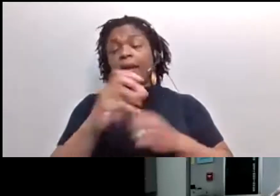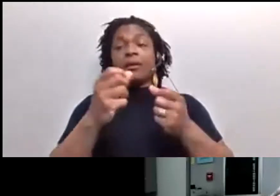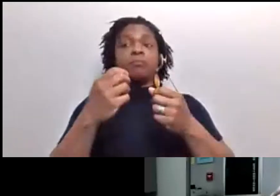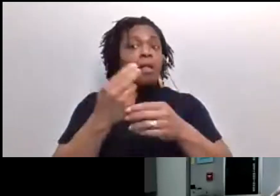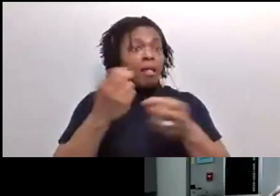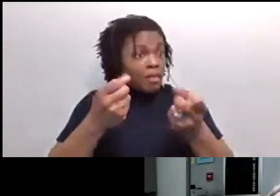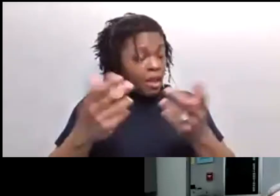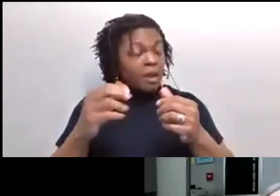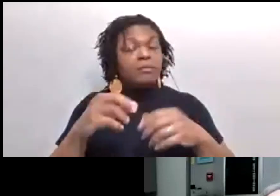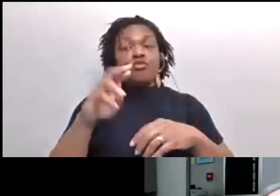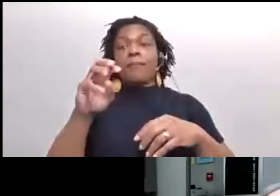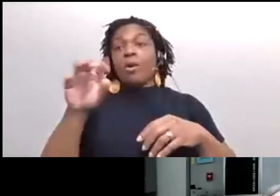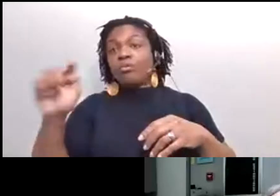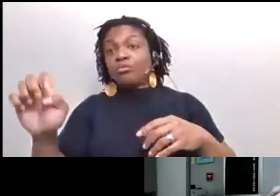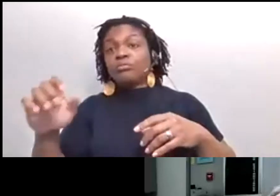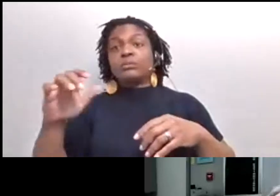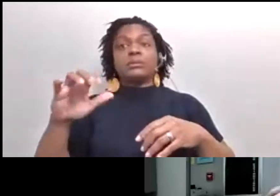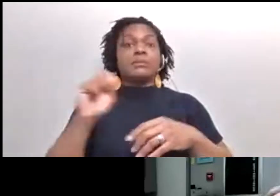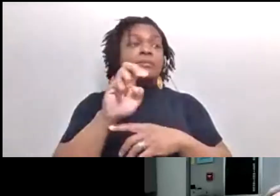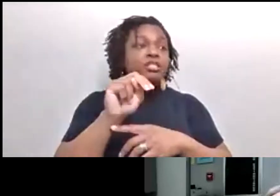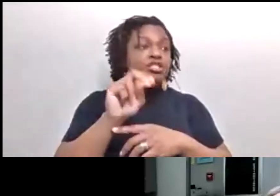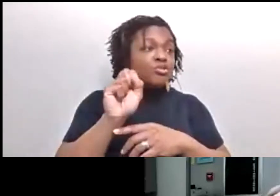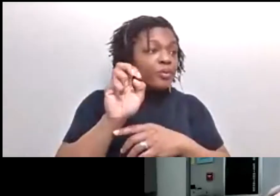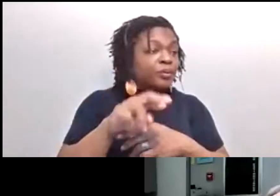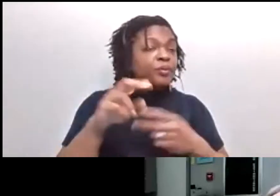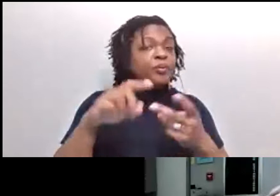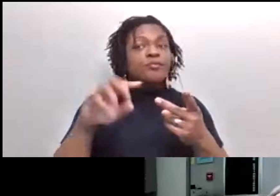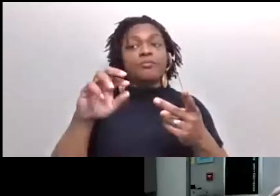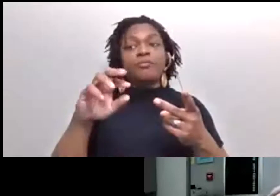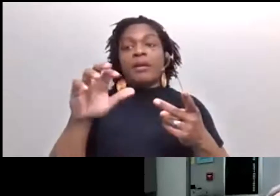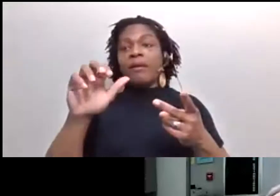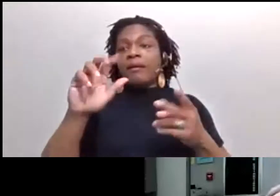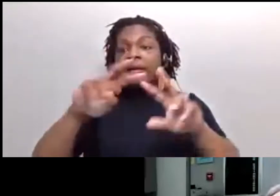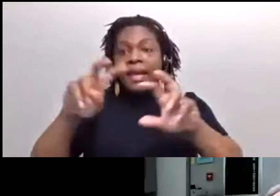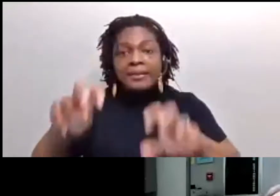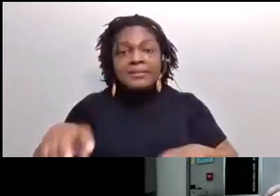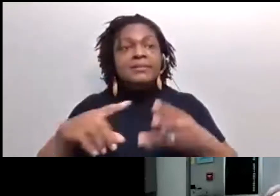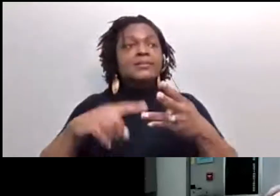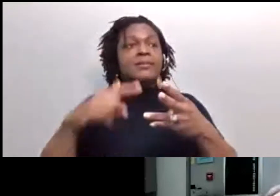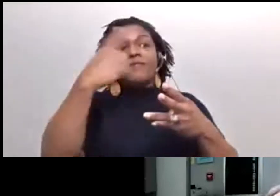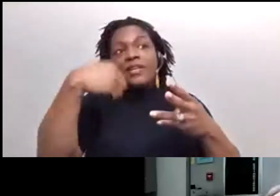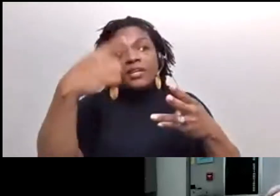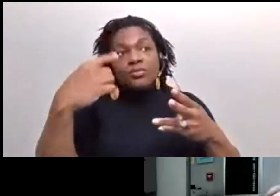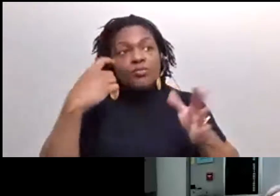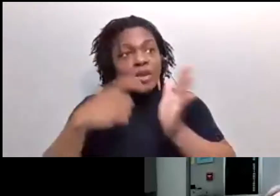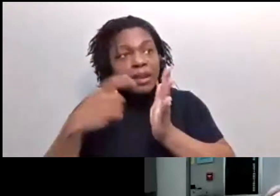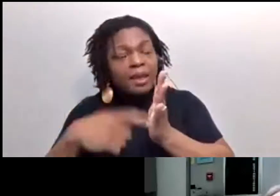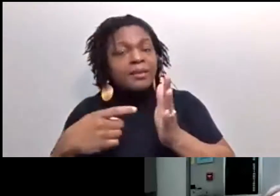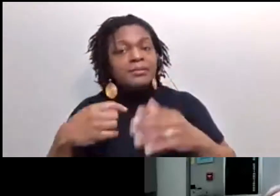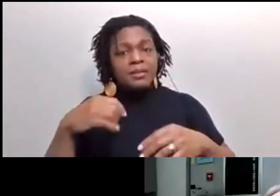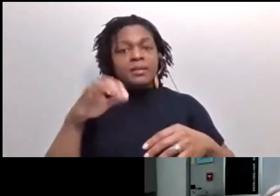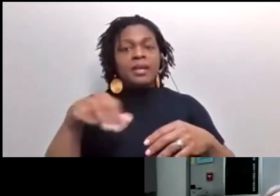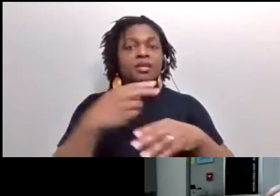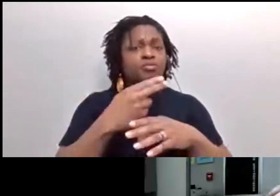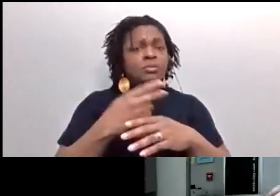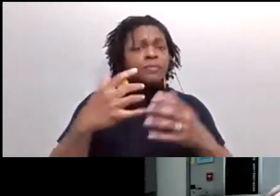sensing, image analysis, all the stuff you hear about, things like facial recognition. Those kind of things are using things like